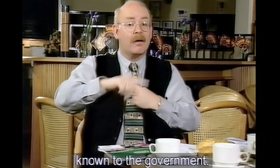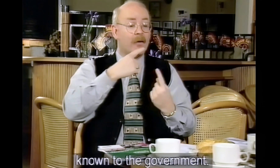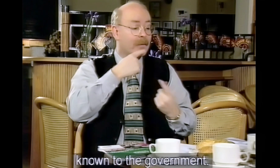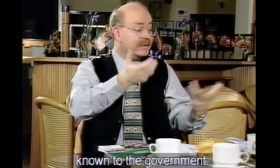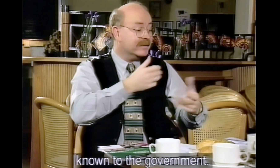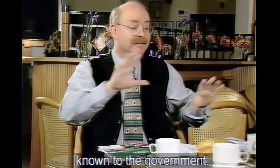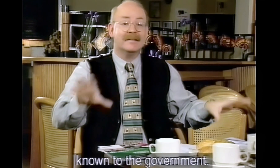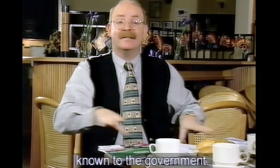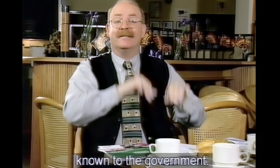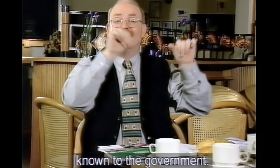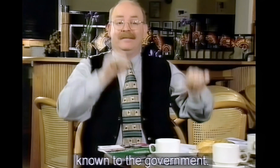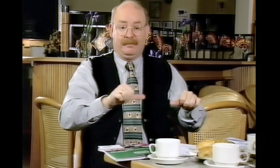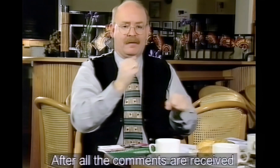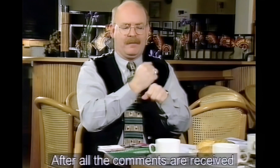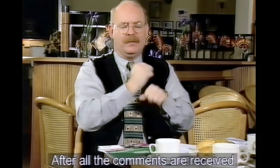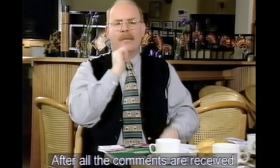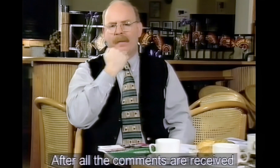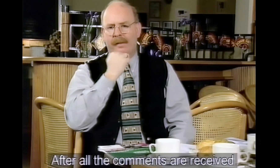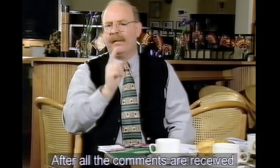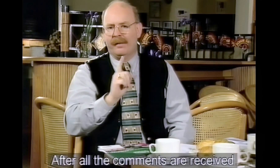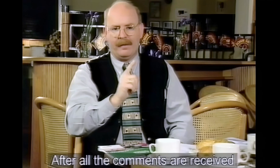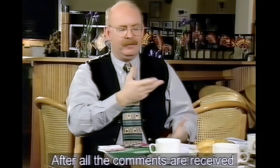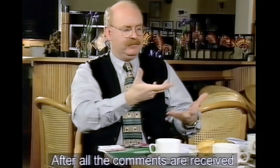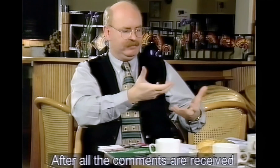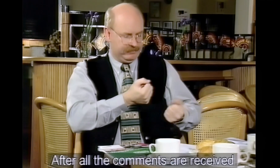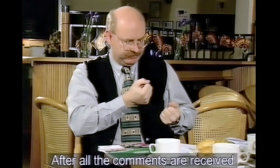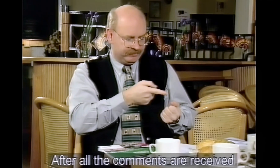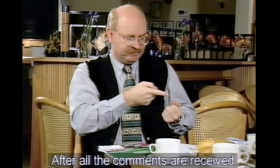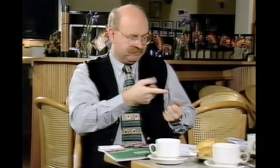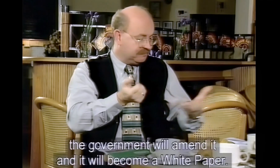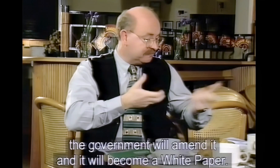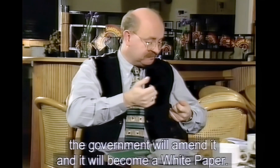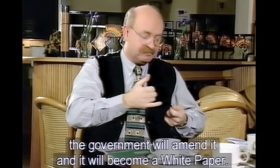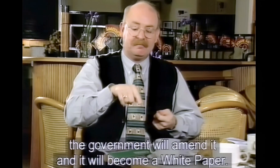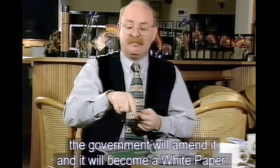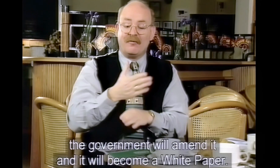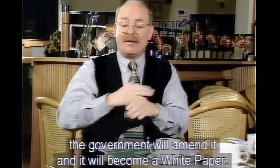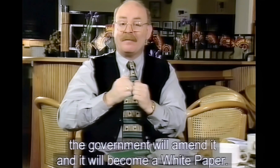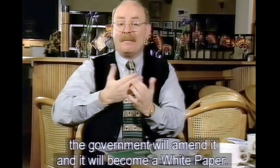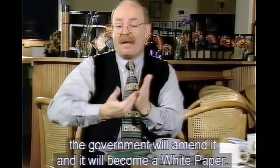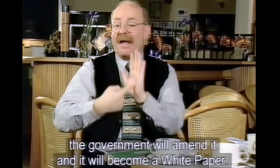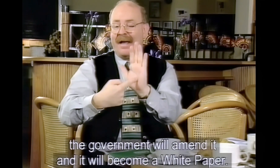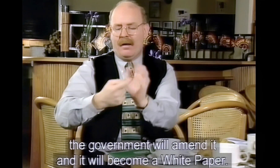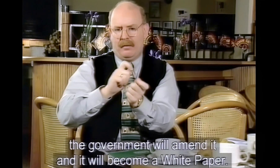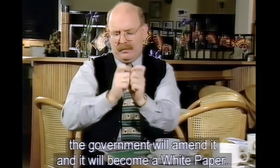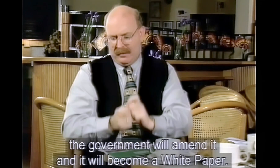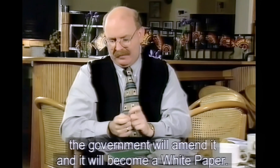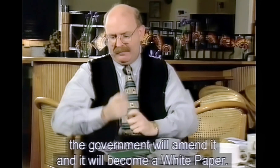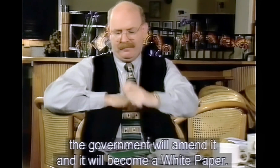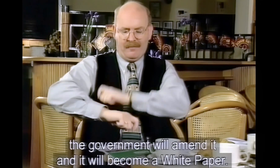comments are received, the government will make amendments to the green paper, and then it will become what's called a white paper. The